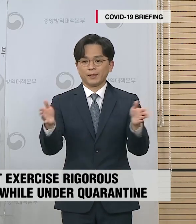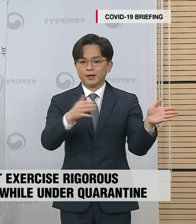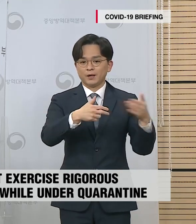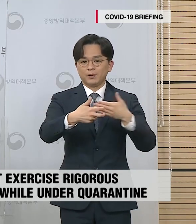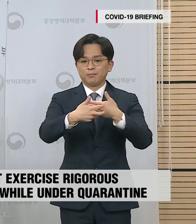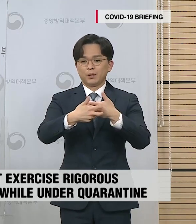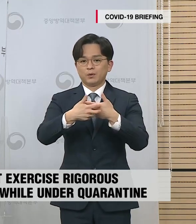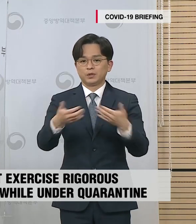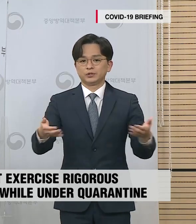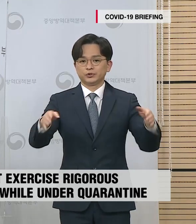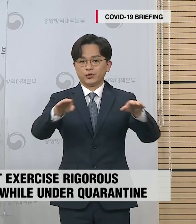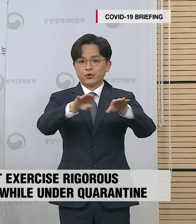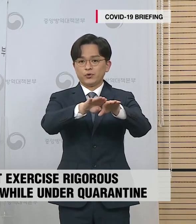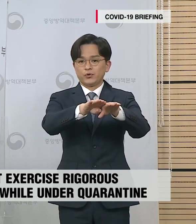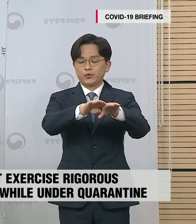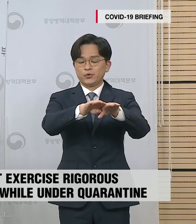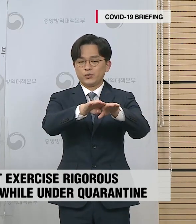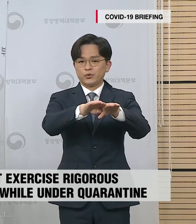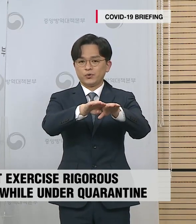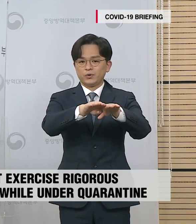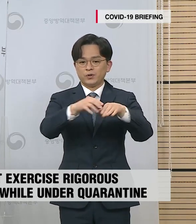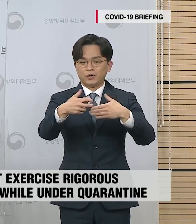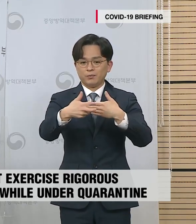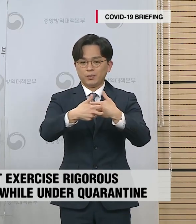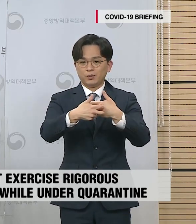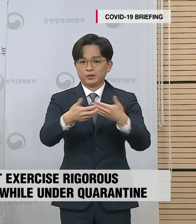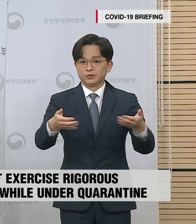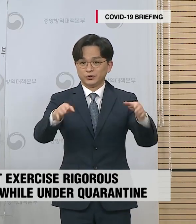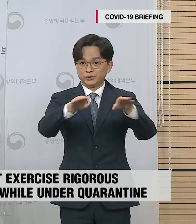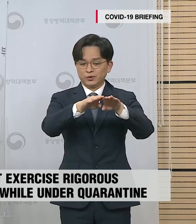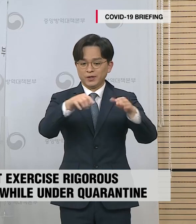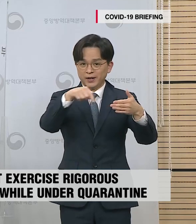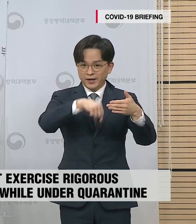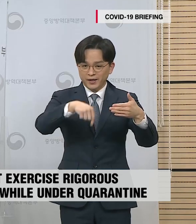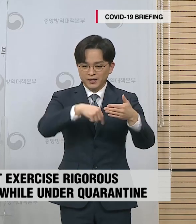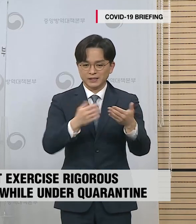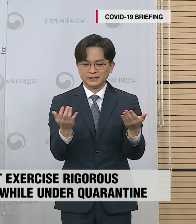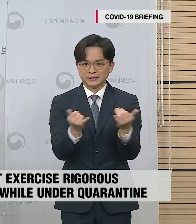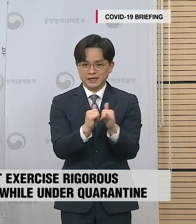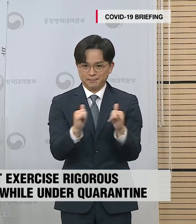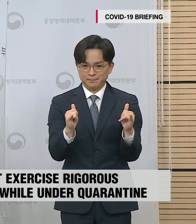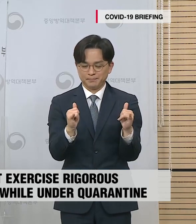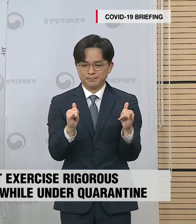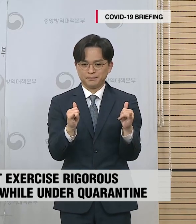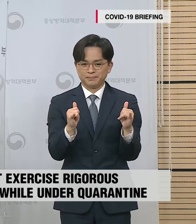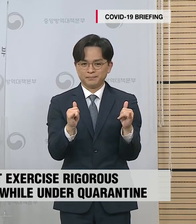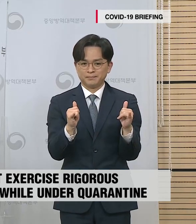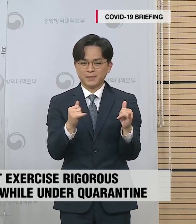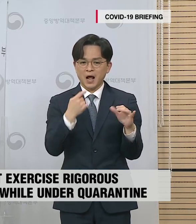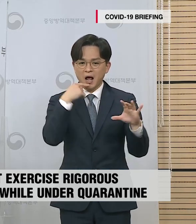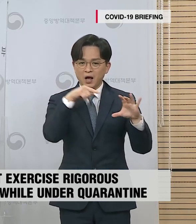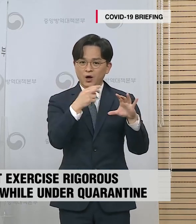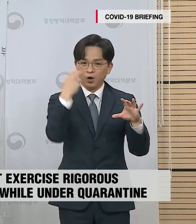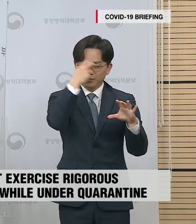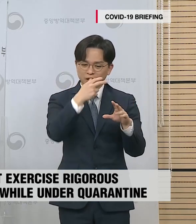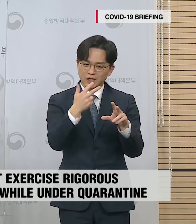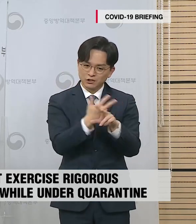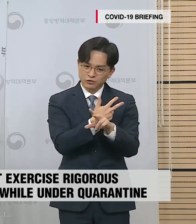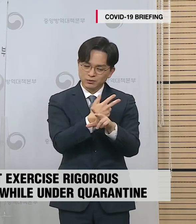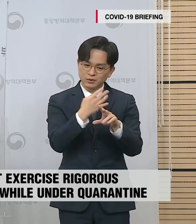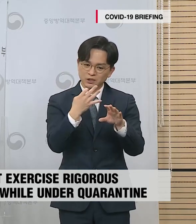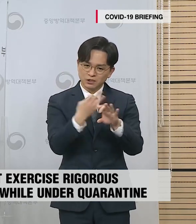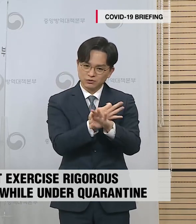Moreover, the hospitals, especially, it is very important to stem the infections, and this is why we are carrying out